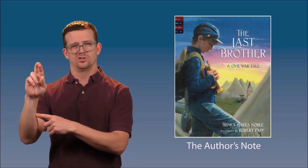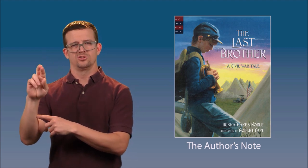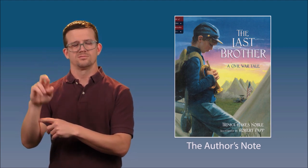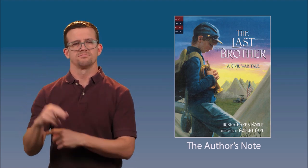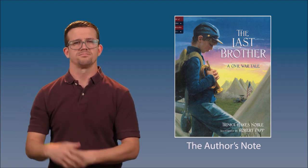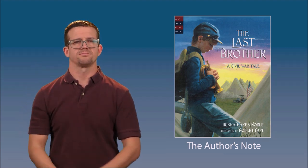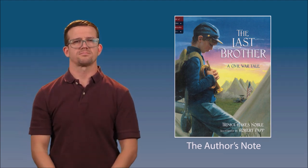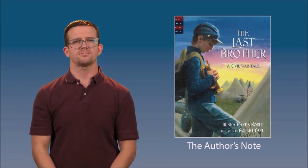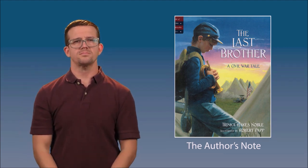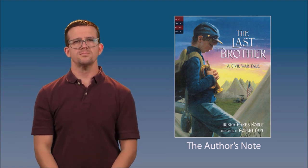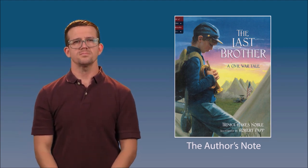War.